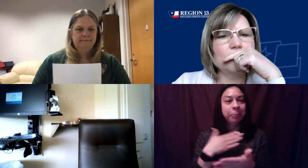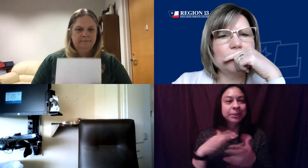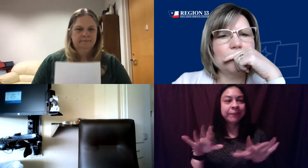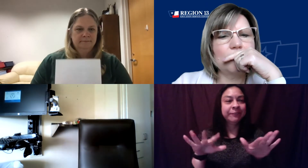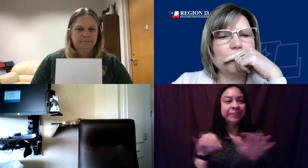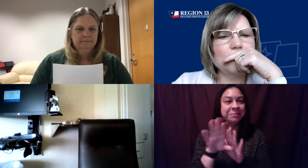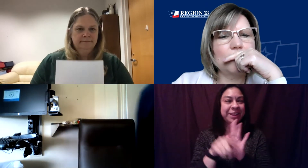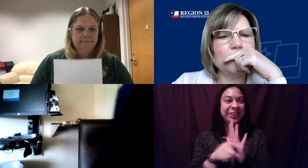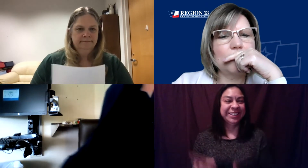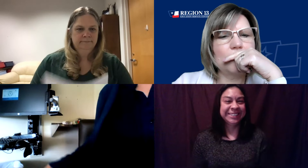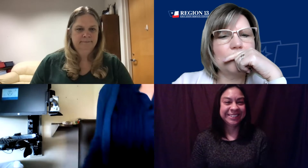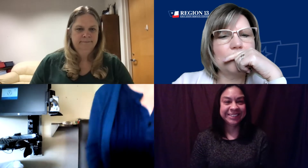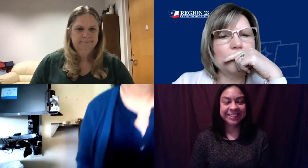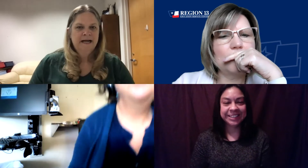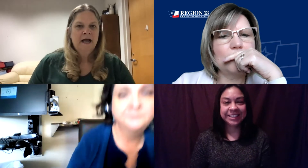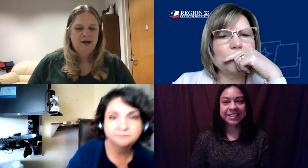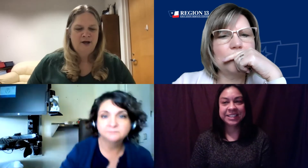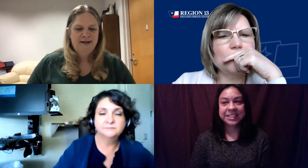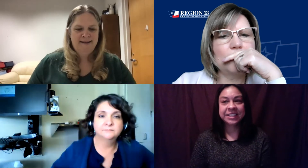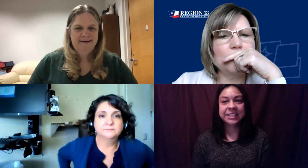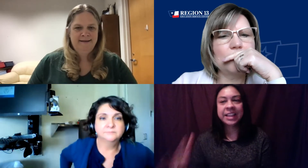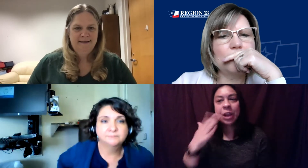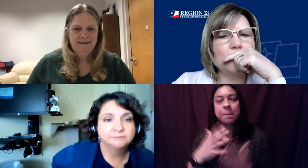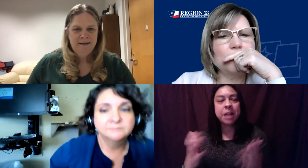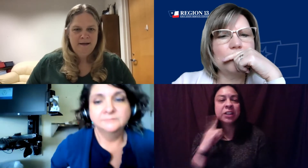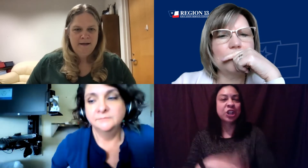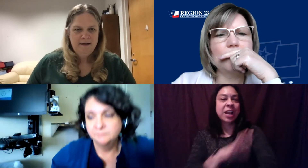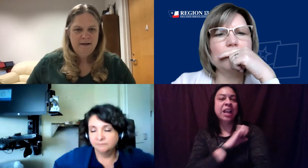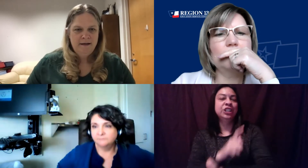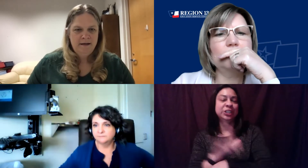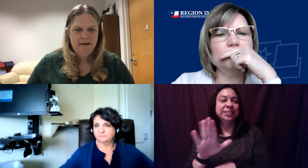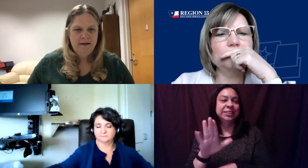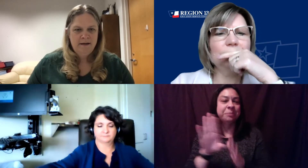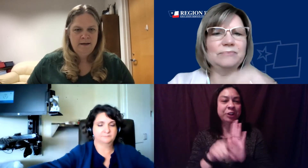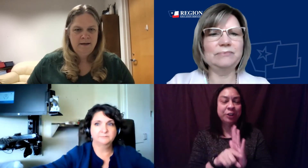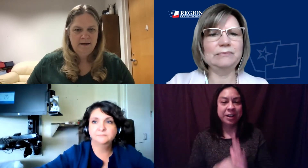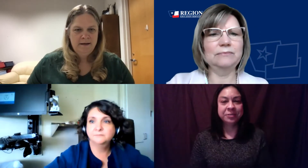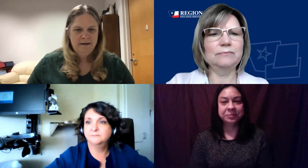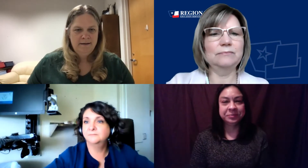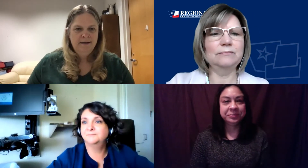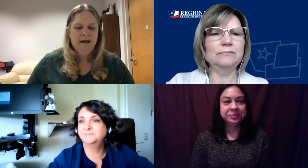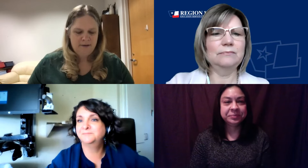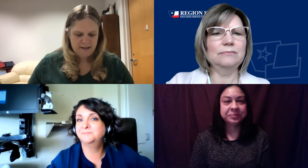Thank you very much. You're welcome. Sounds good. As always, but.